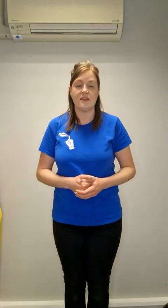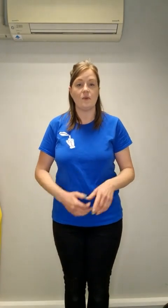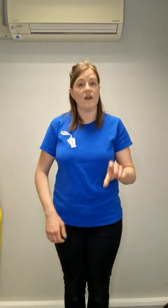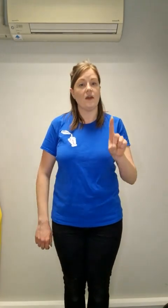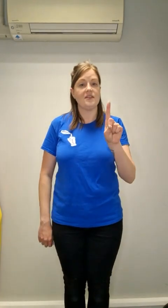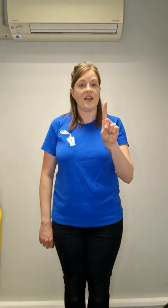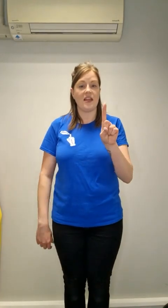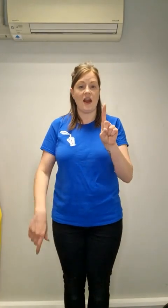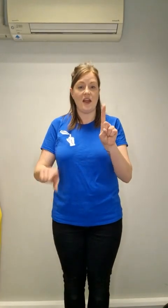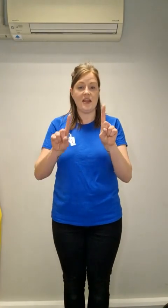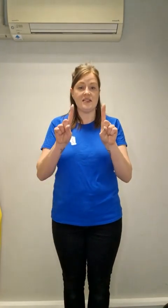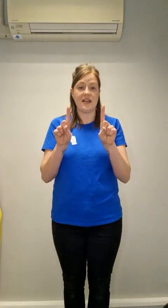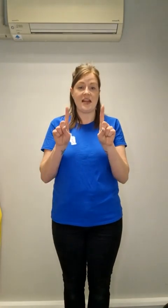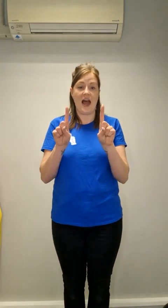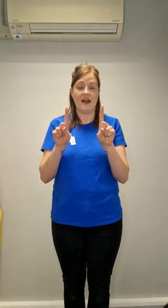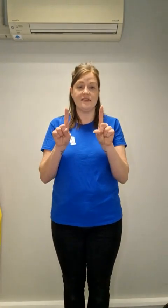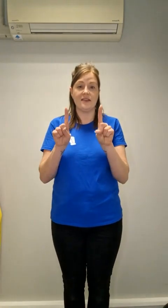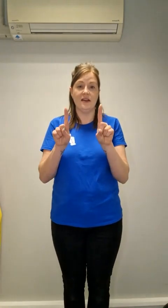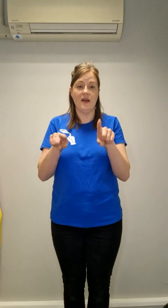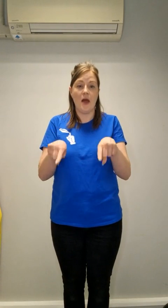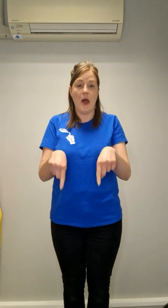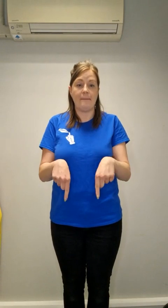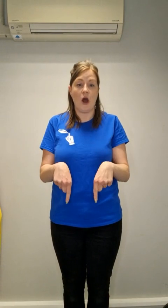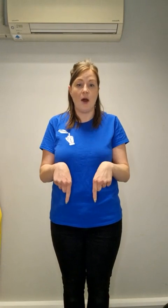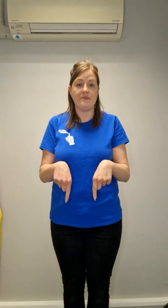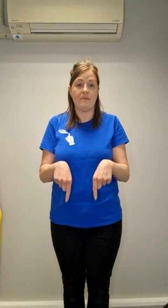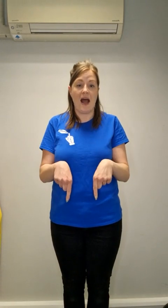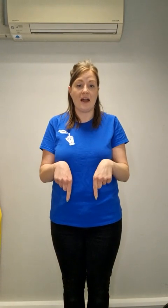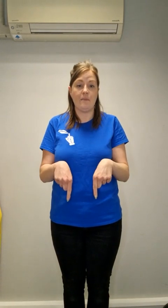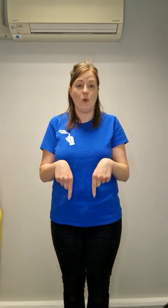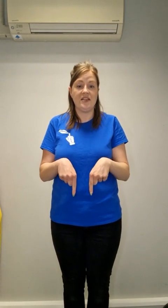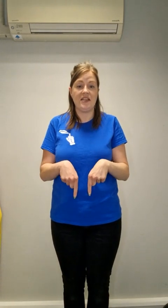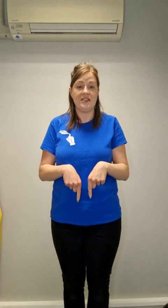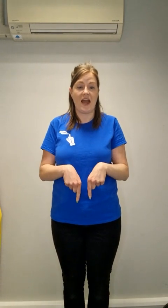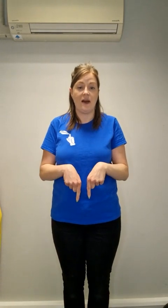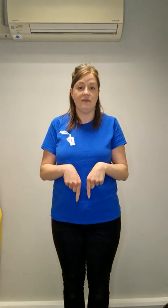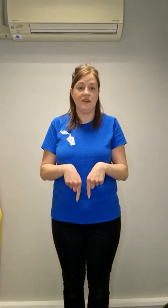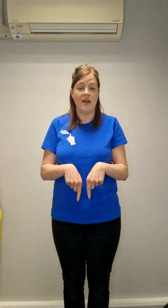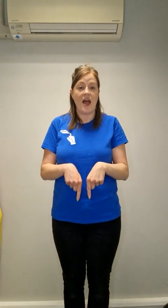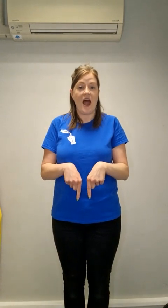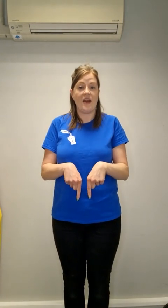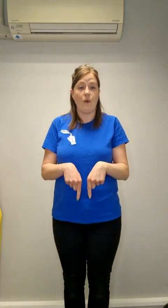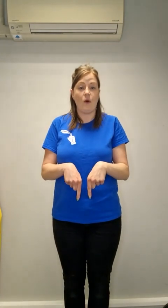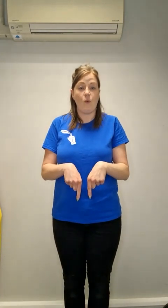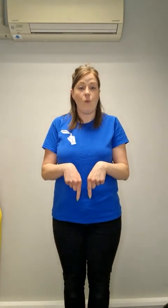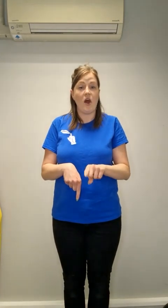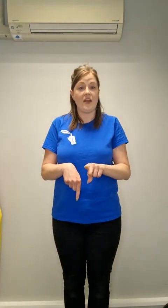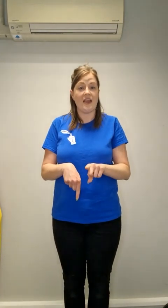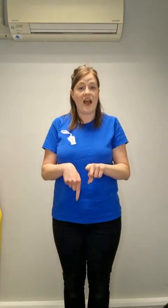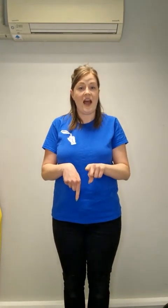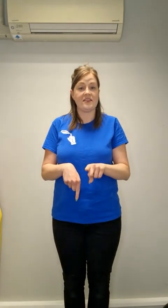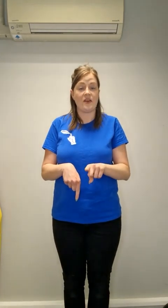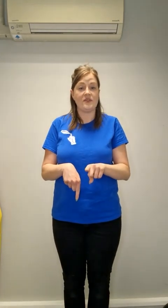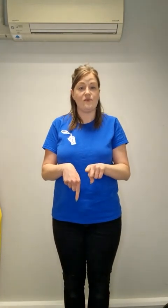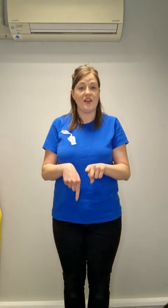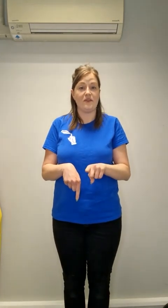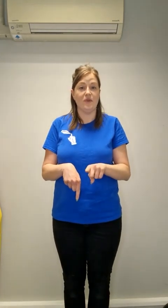we are going to take our index hands, palms back, pointing down, and our working hand's going to flick